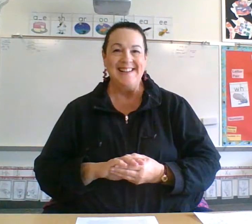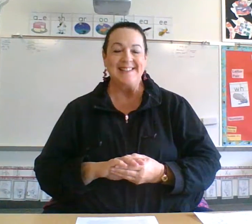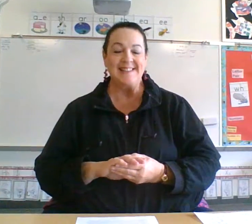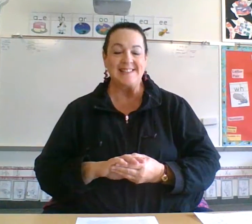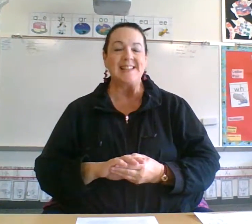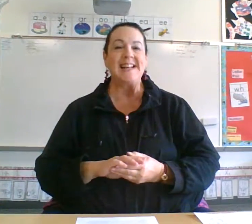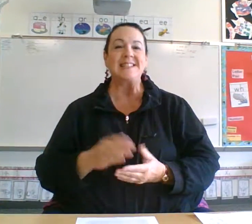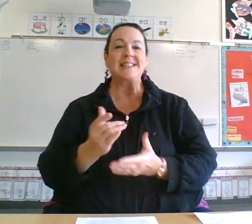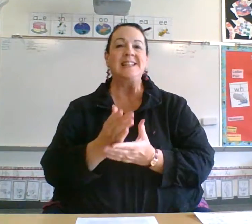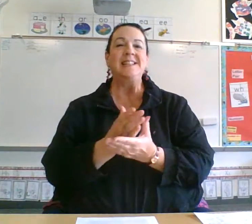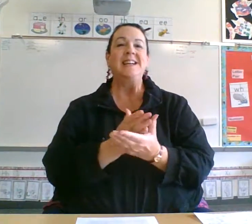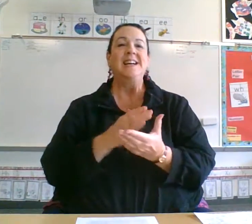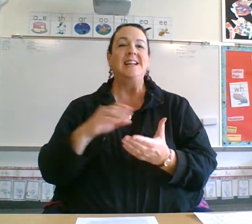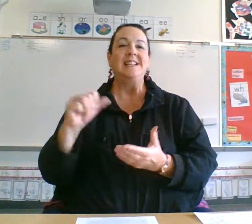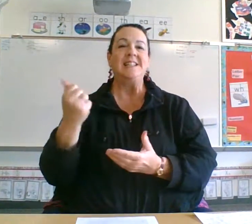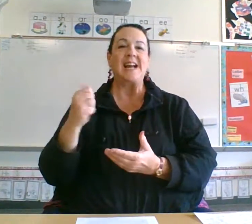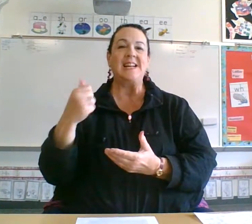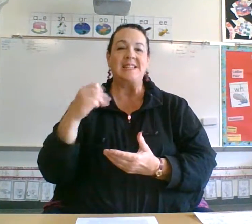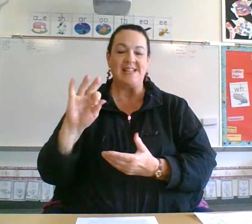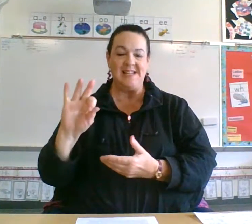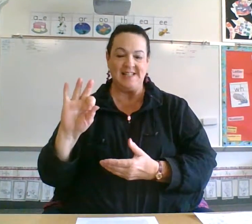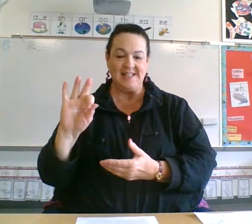This is lesson 19.